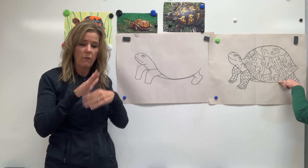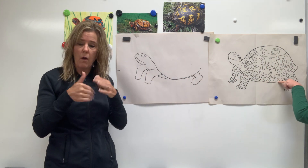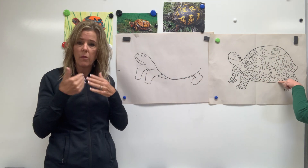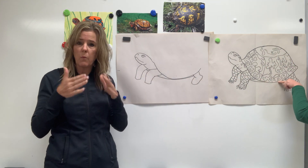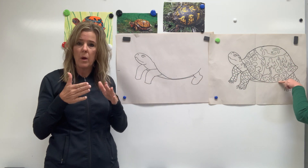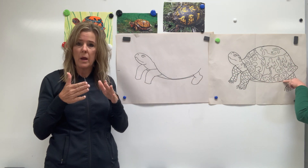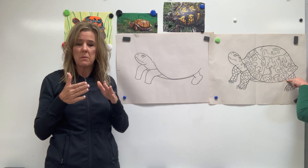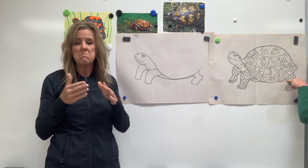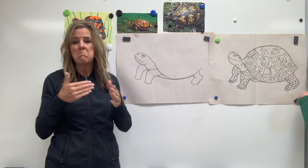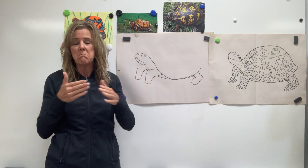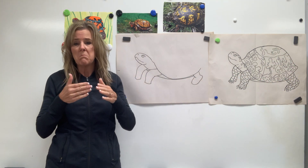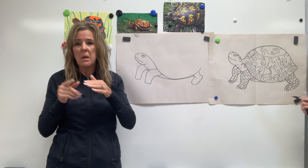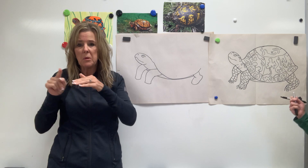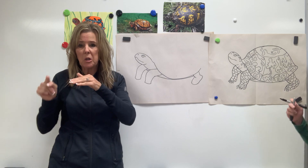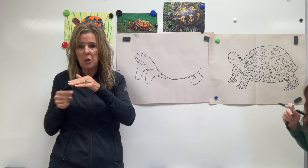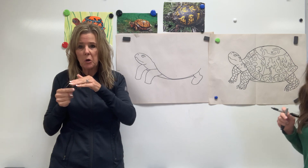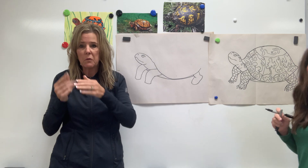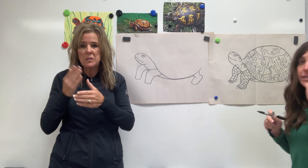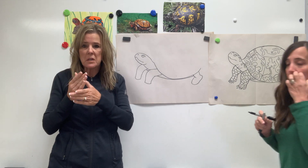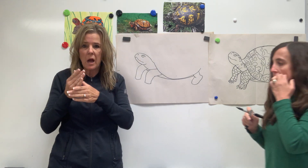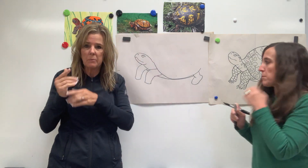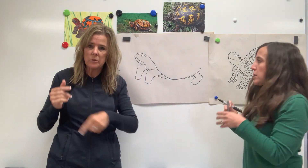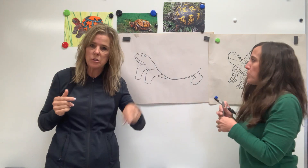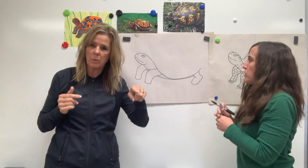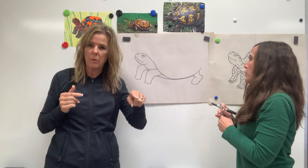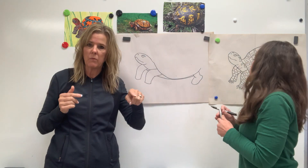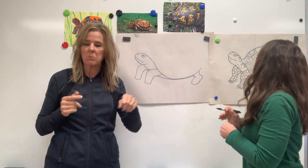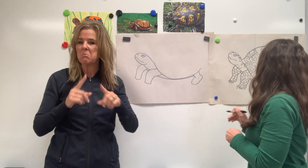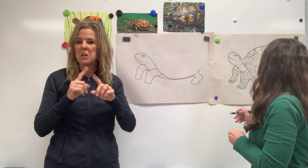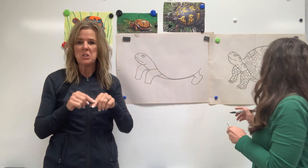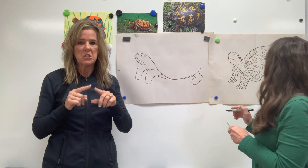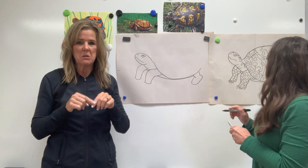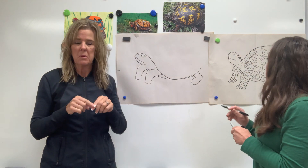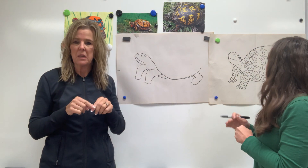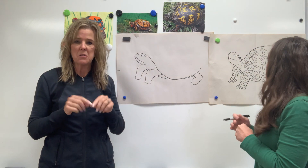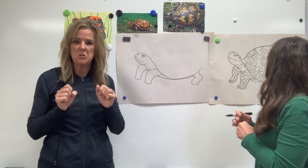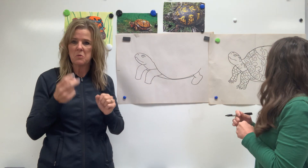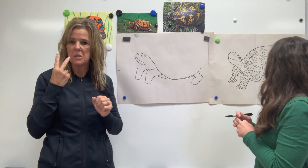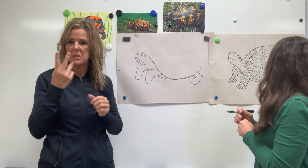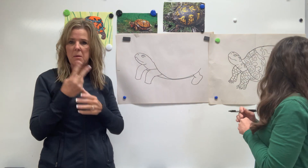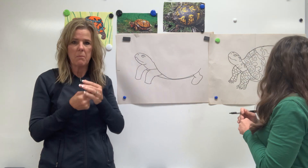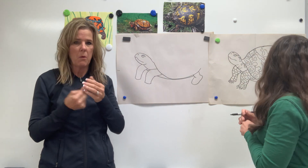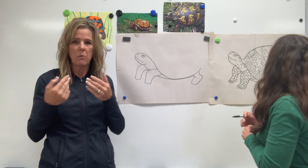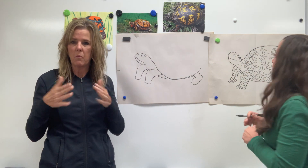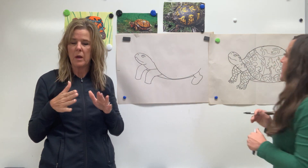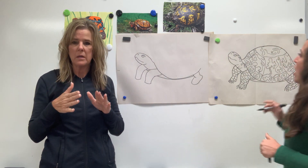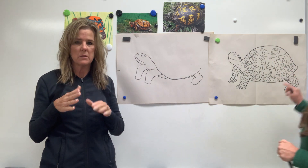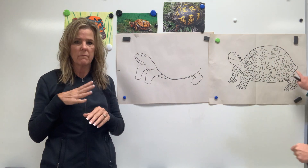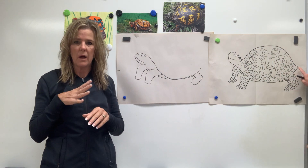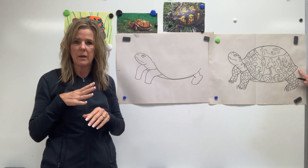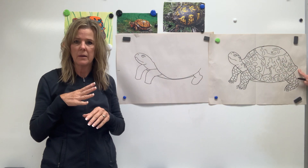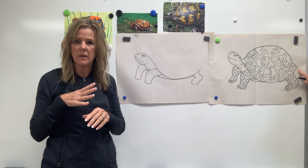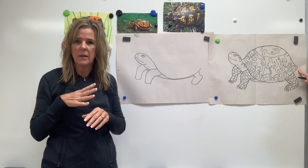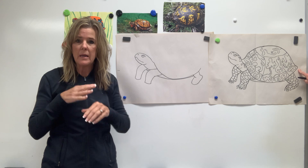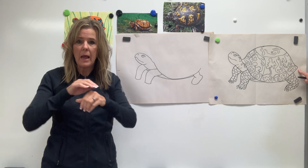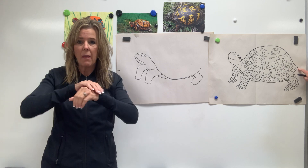stop, jump over, curve. It just depends, guys. I made it both ways so you can see it can be either way. Now, for the shell,